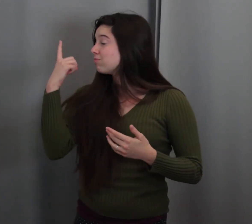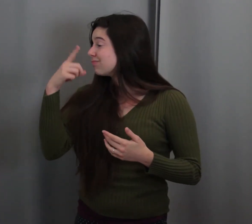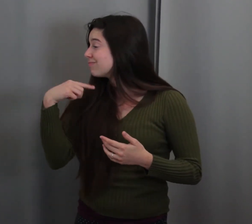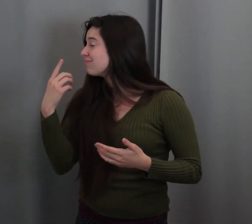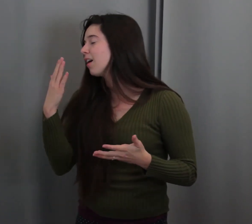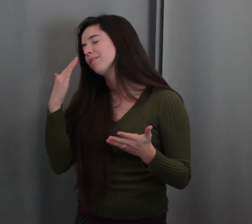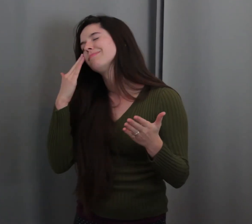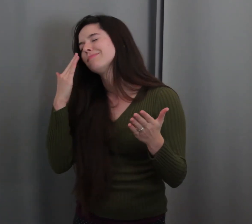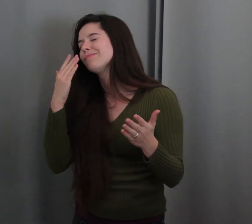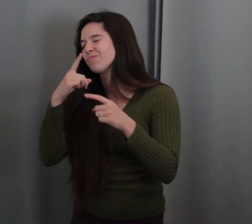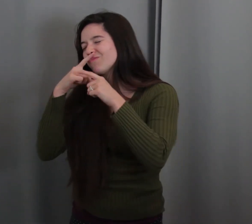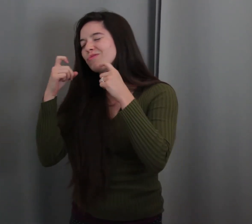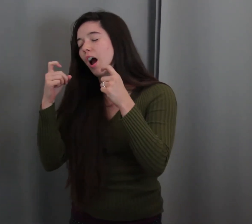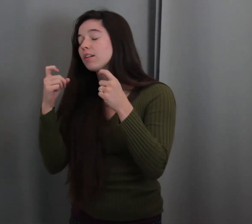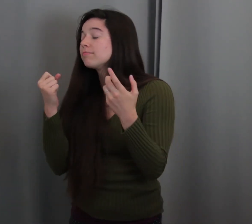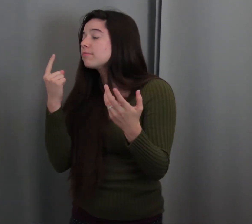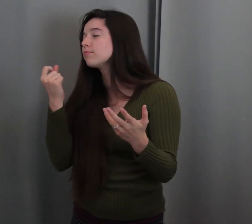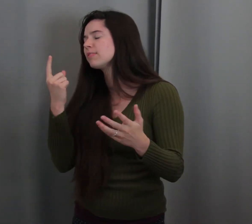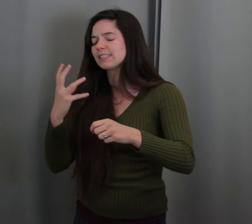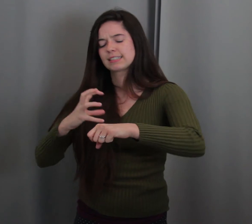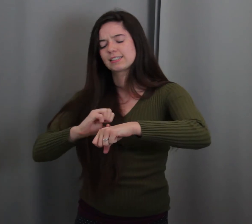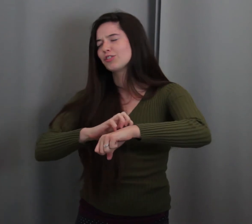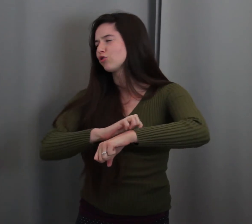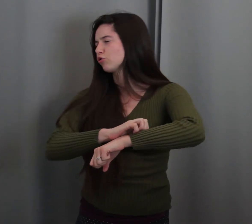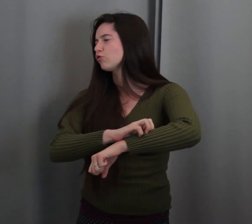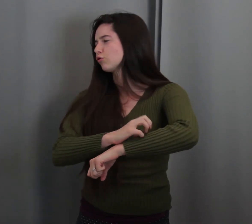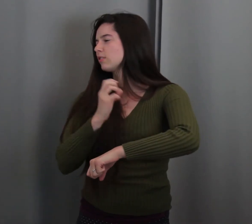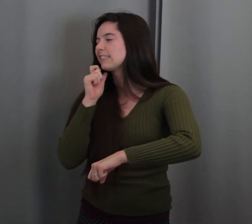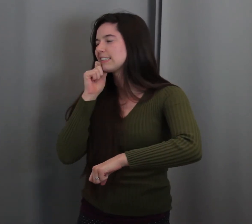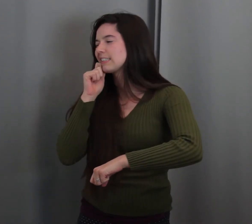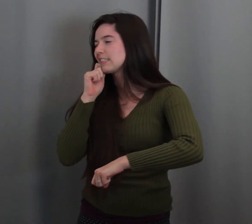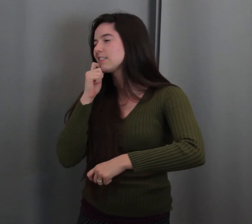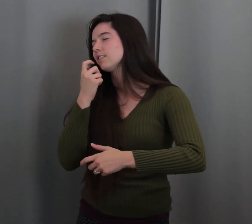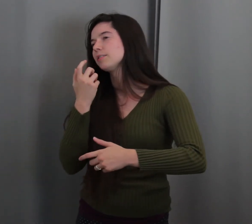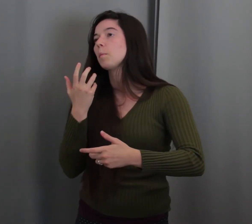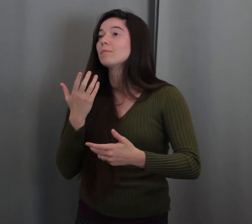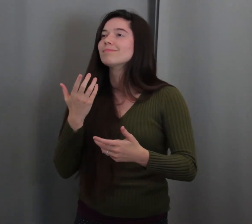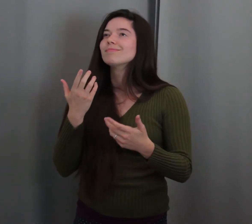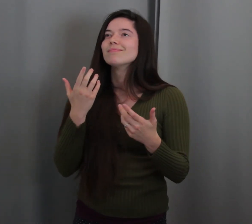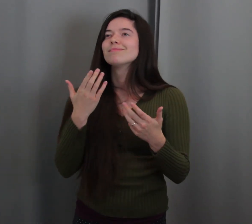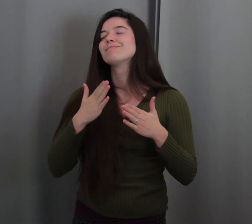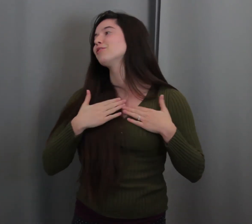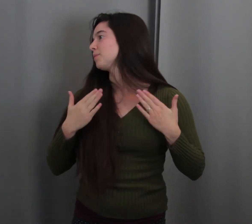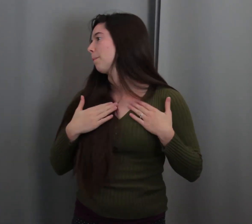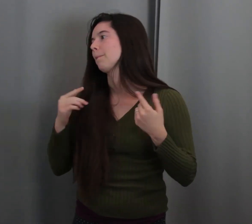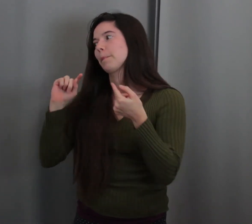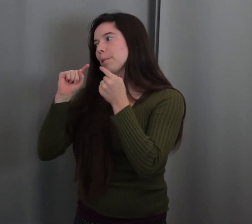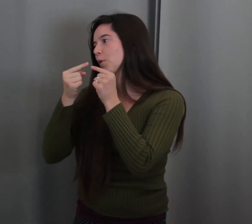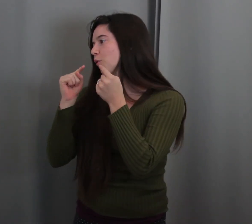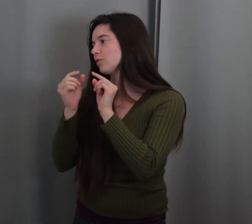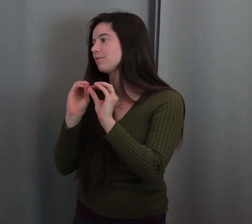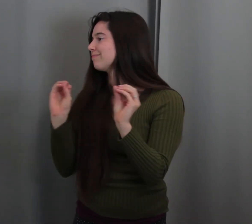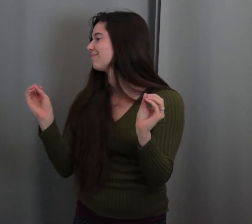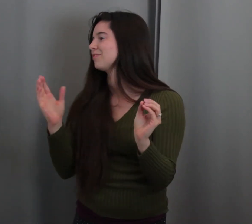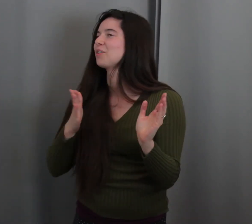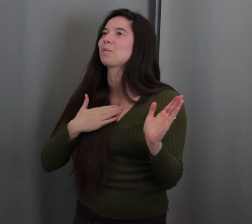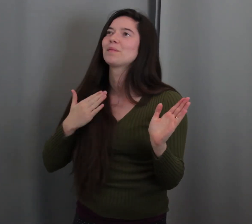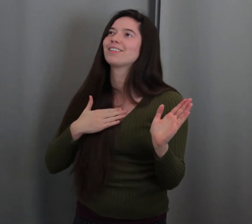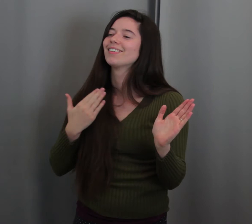When I got up in the morning, the bed linens were neatly folded, and the little